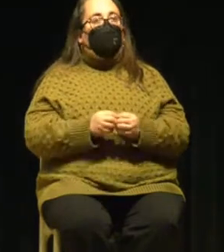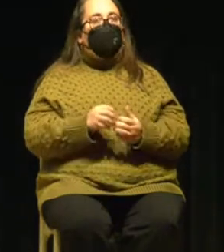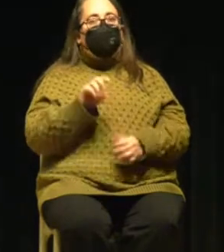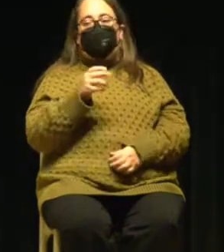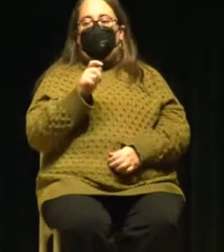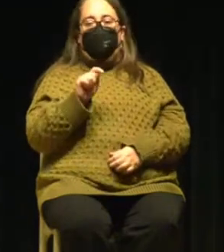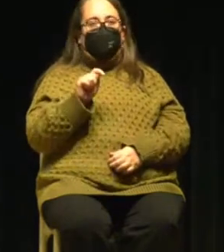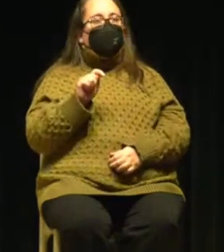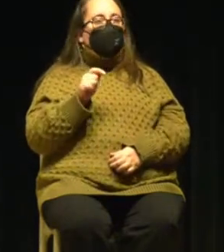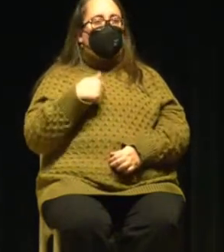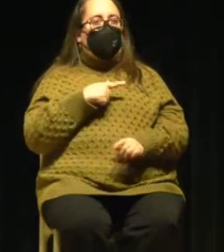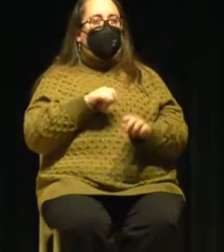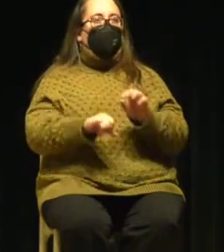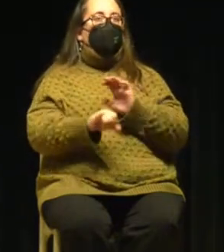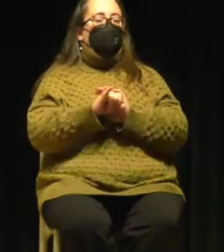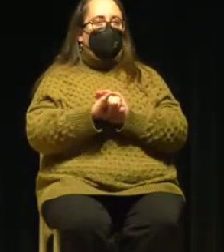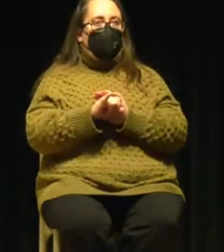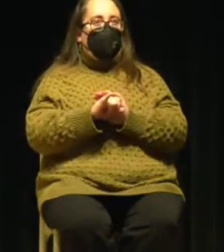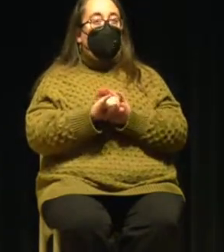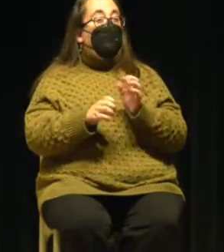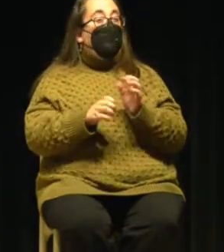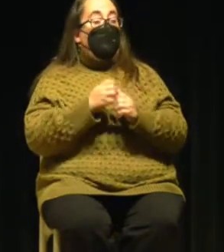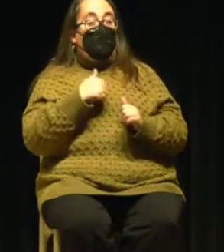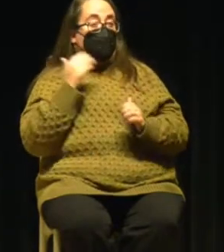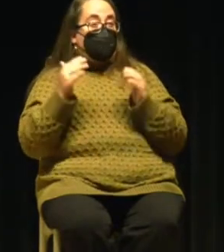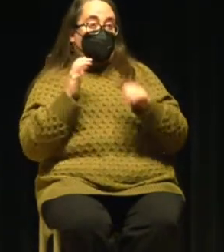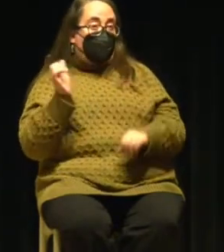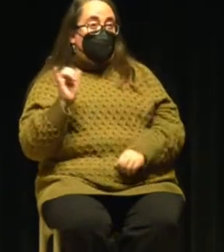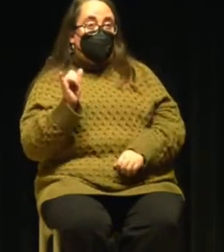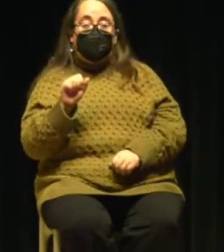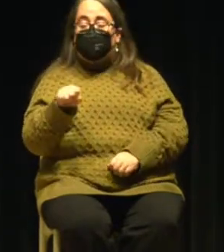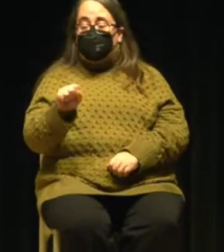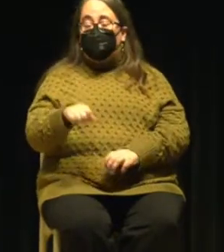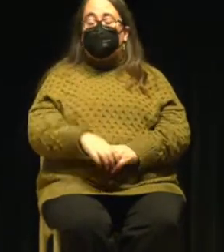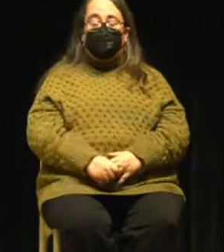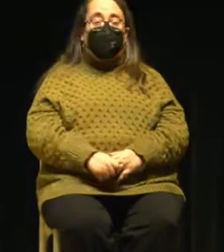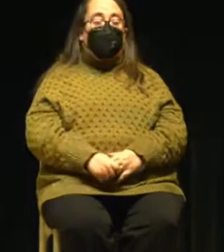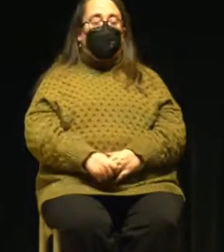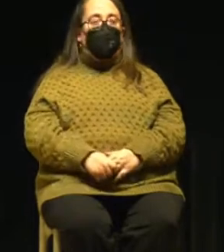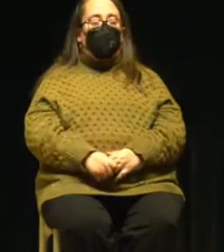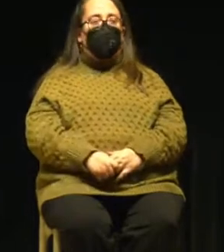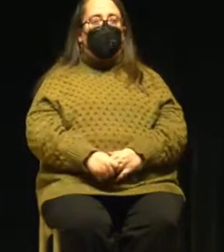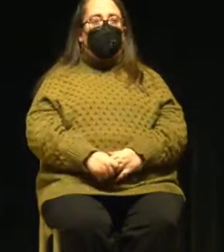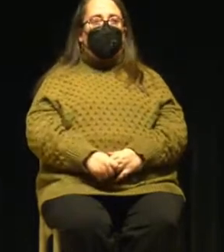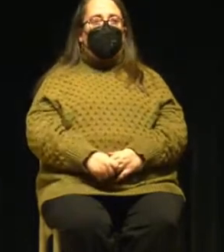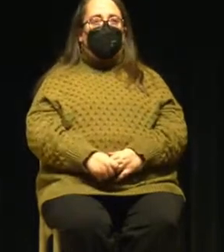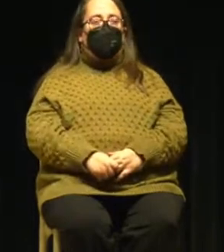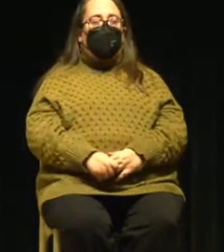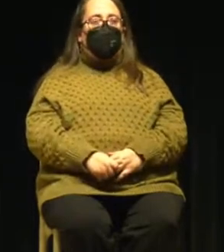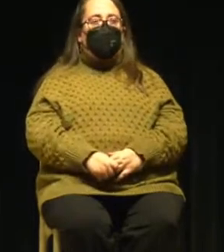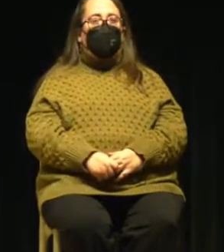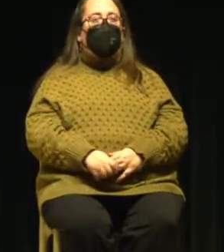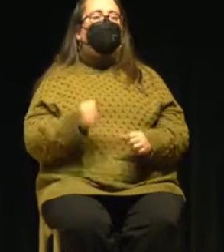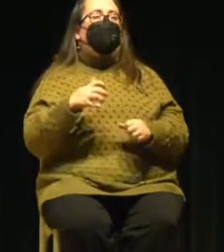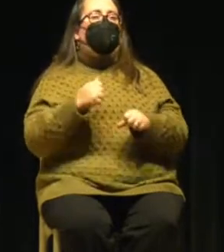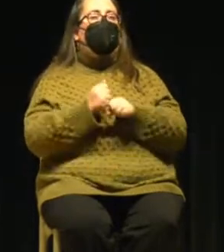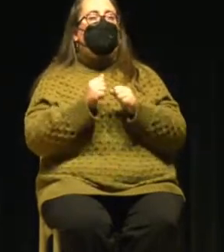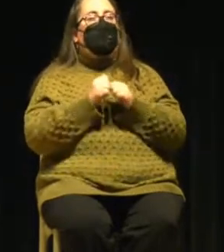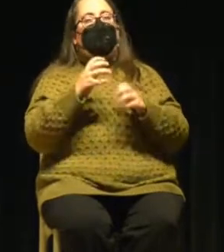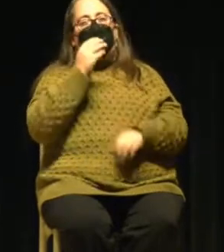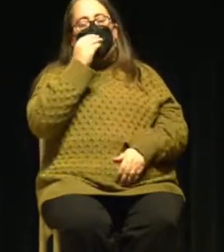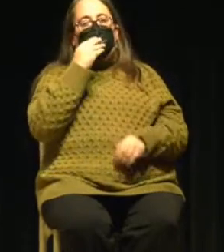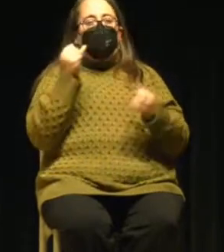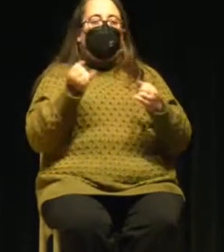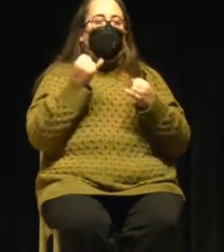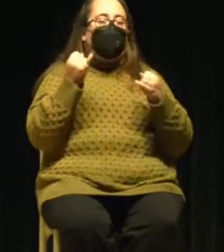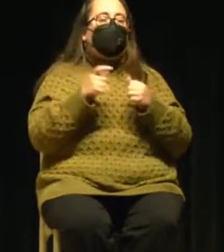can also identify. And most of my adulthood. And most of your adulthood. Most of our adulthood. Like I went for years without eating pasta and